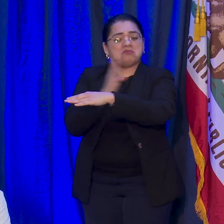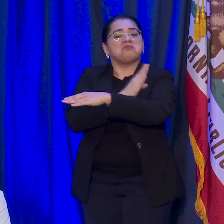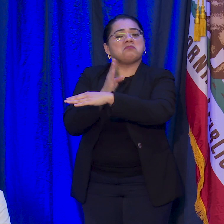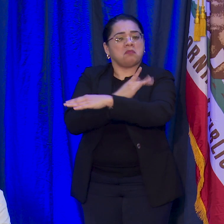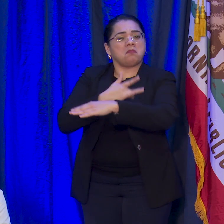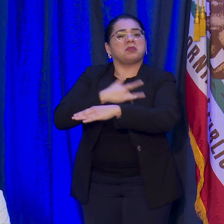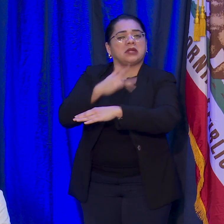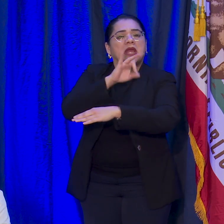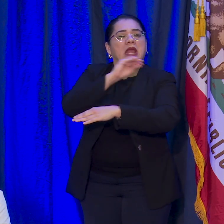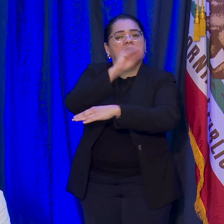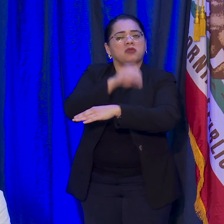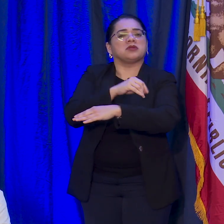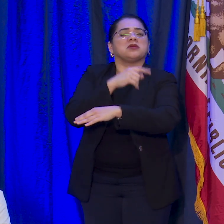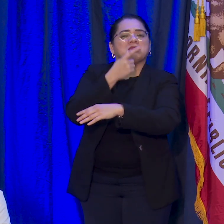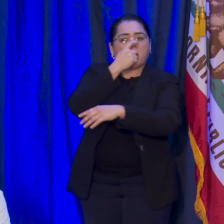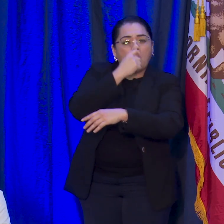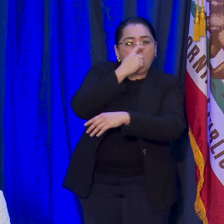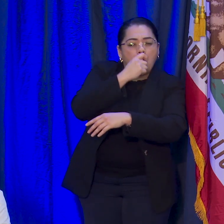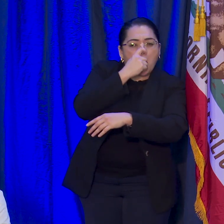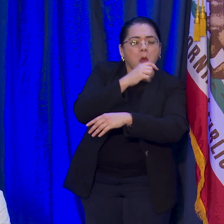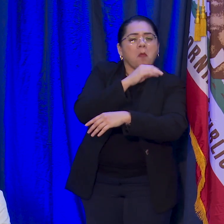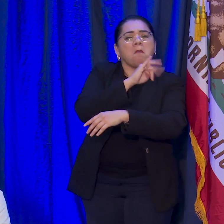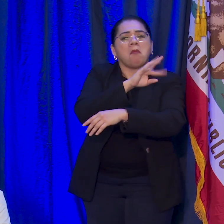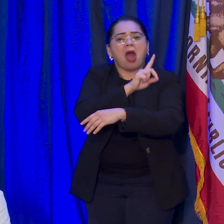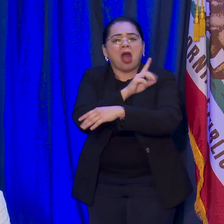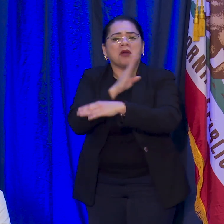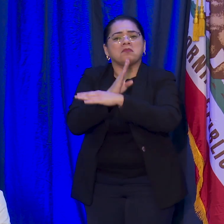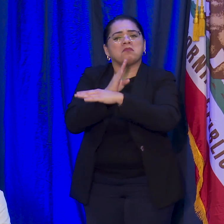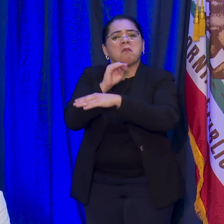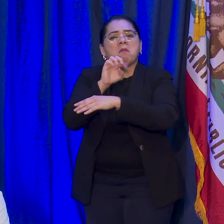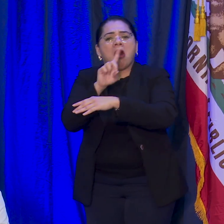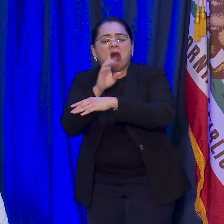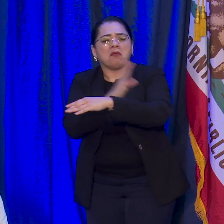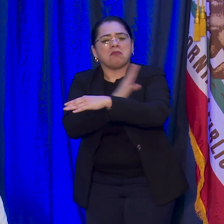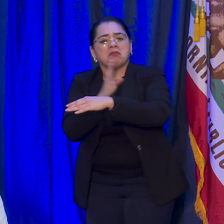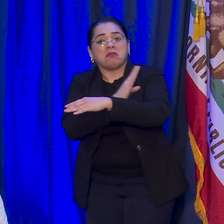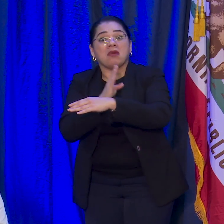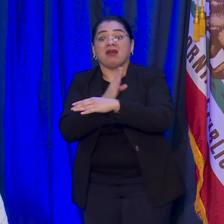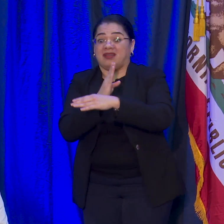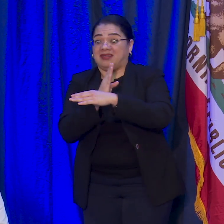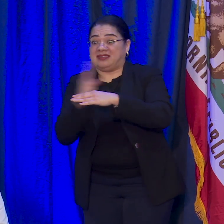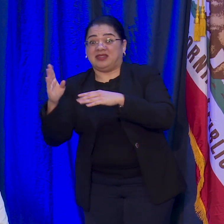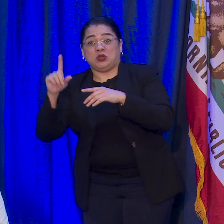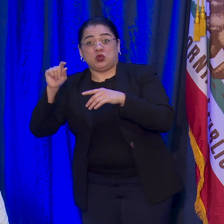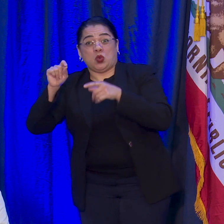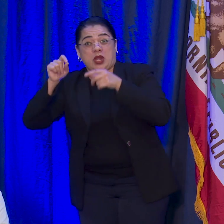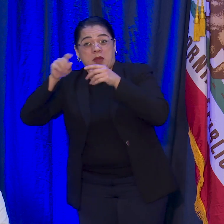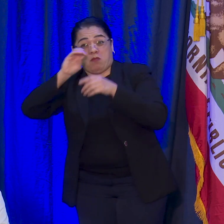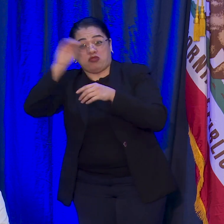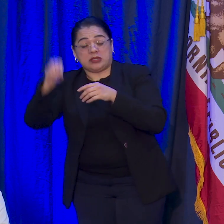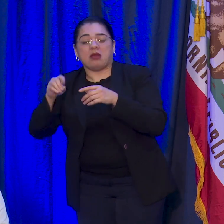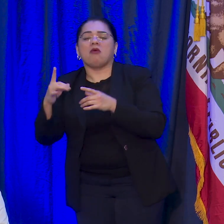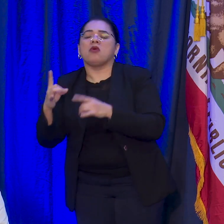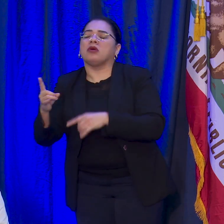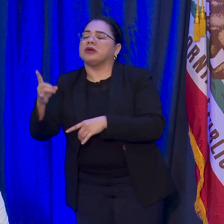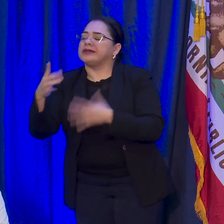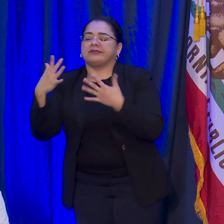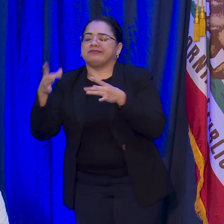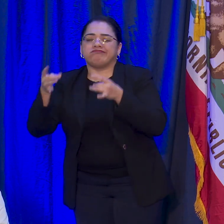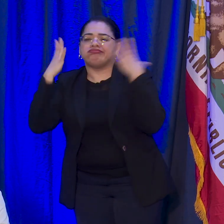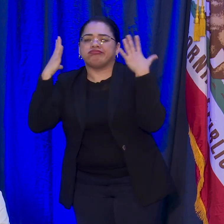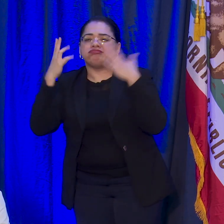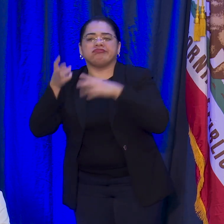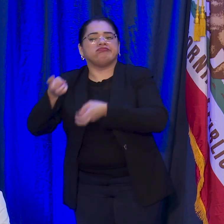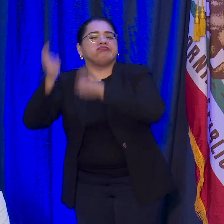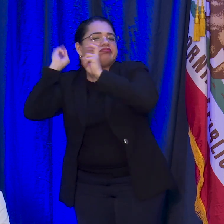flu. 15% of those infected will have more serious illness and may require hospitalization. They may have pneumonia, or they